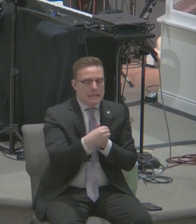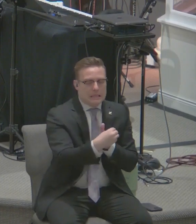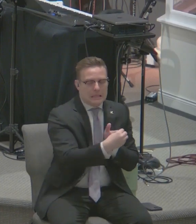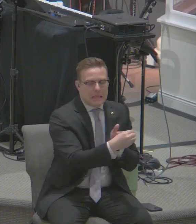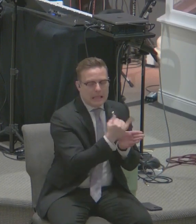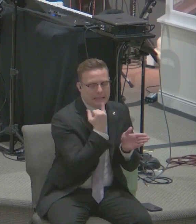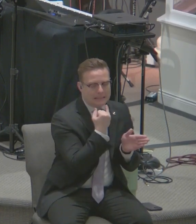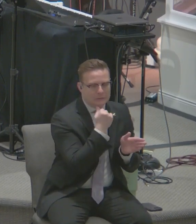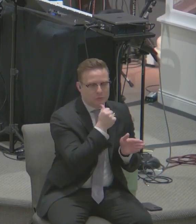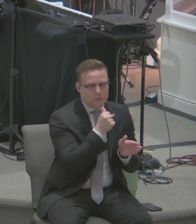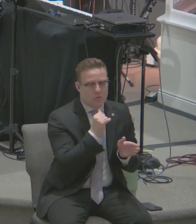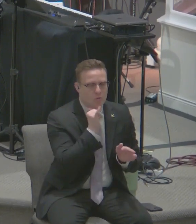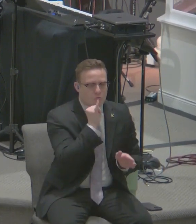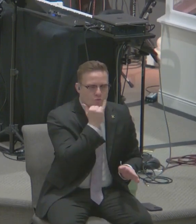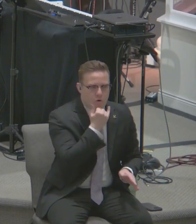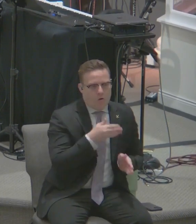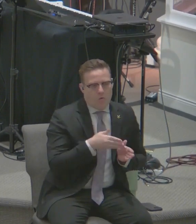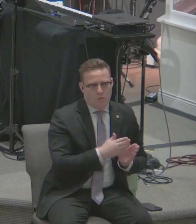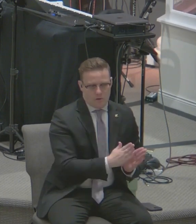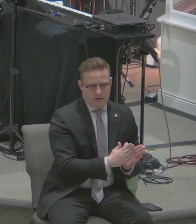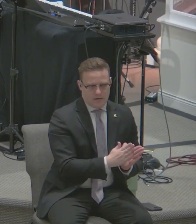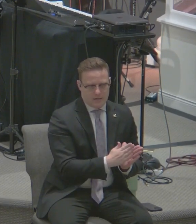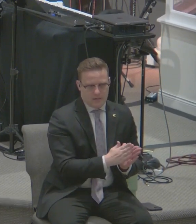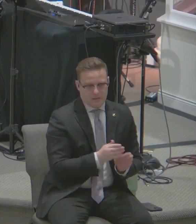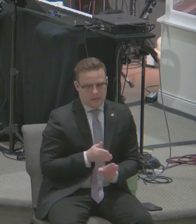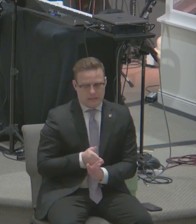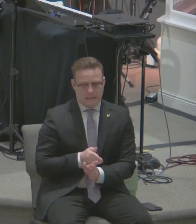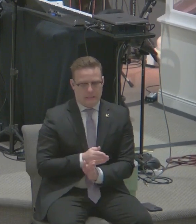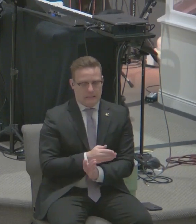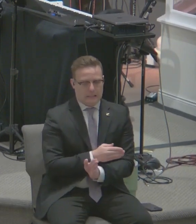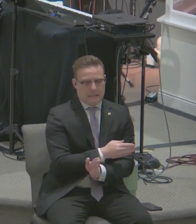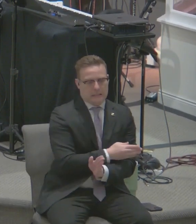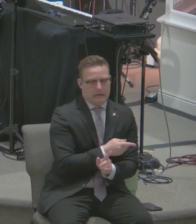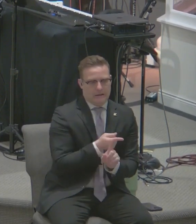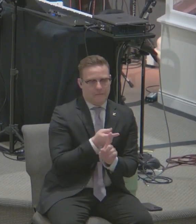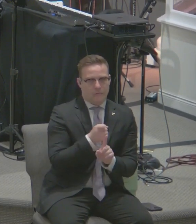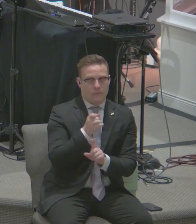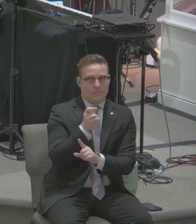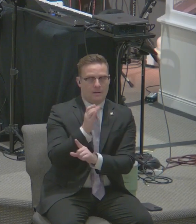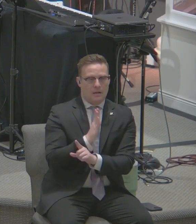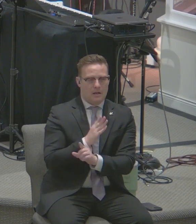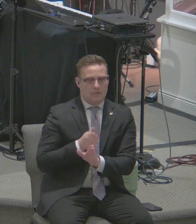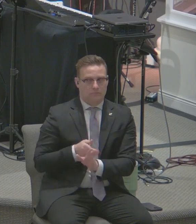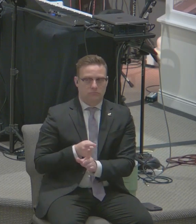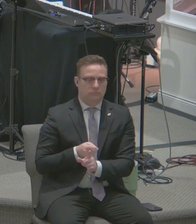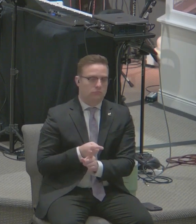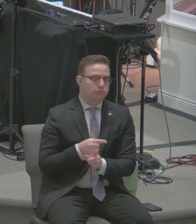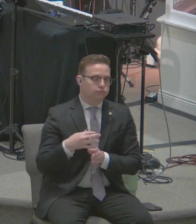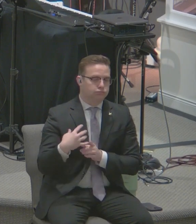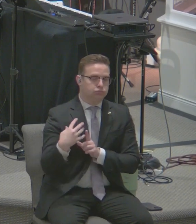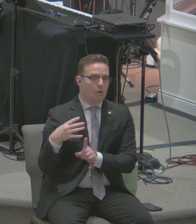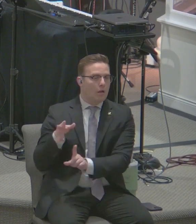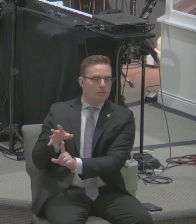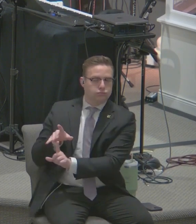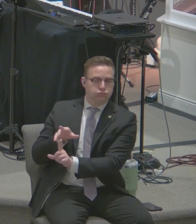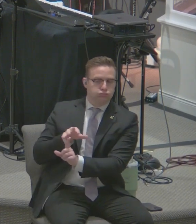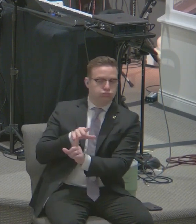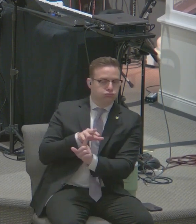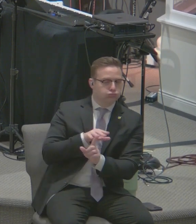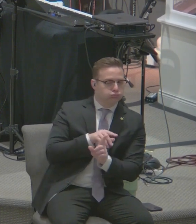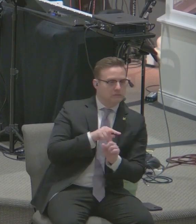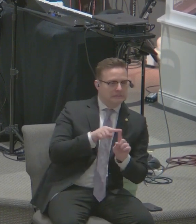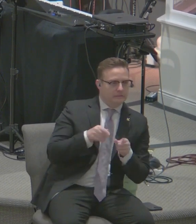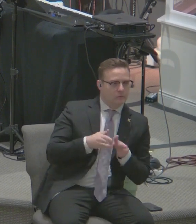people for their own gain away from the one true God, away from the true law of God,